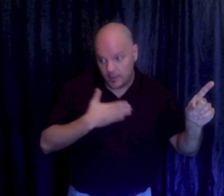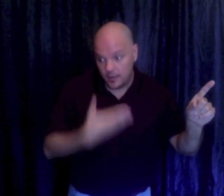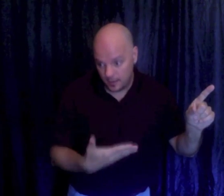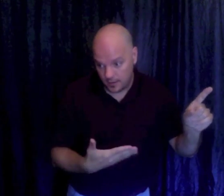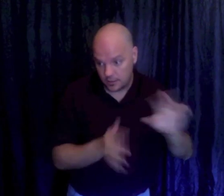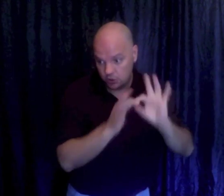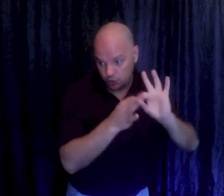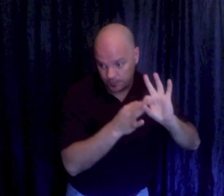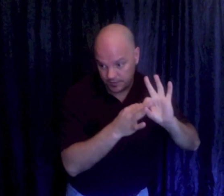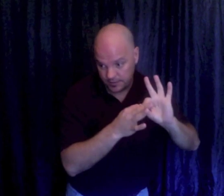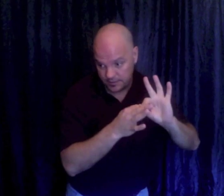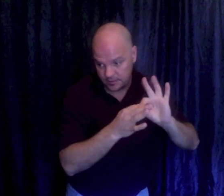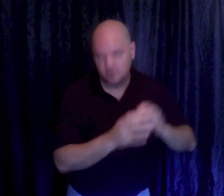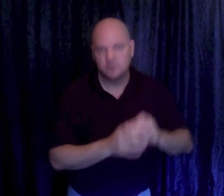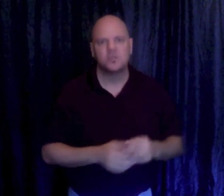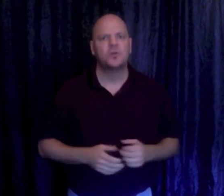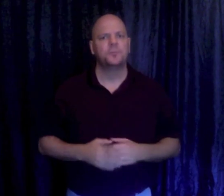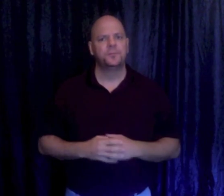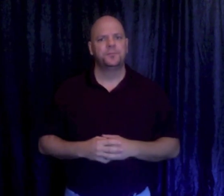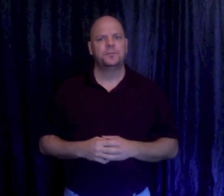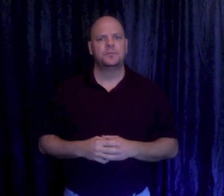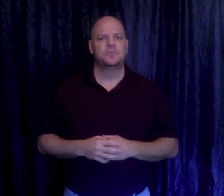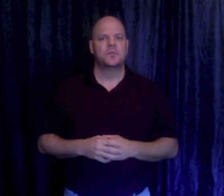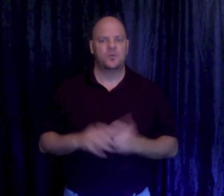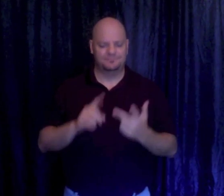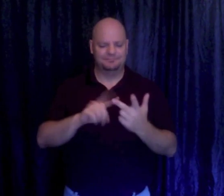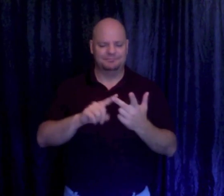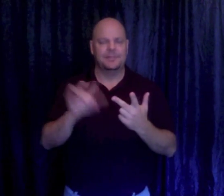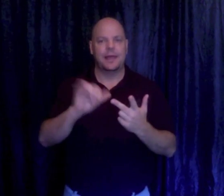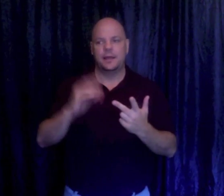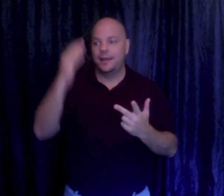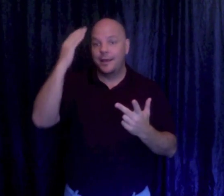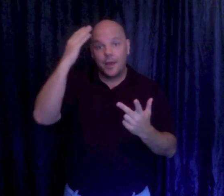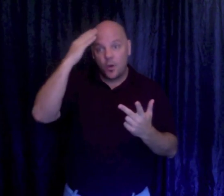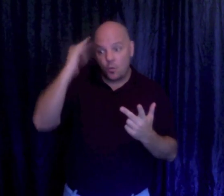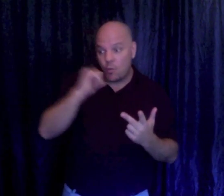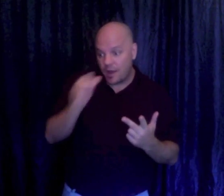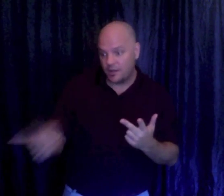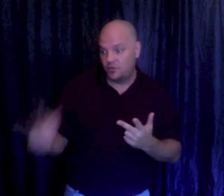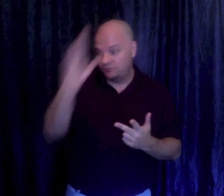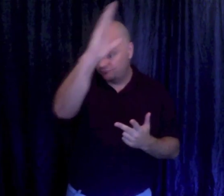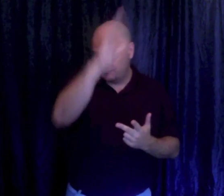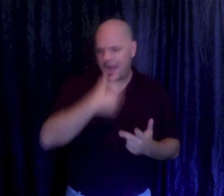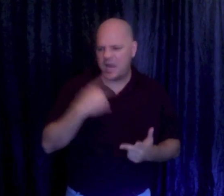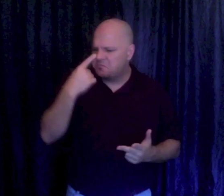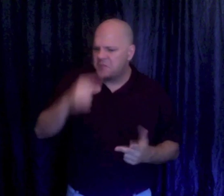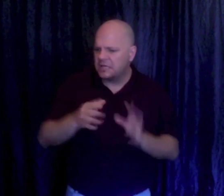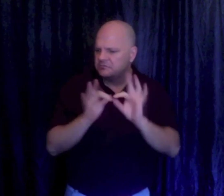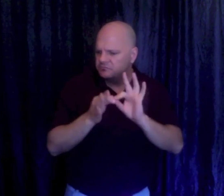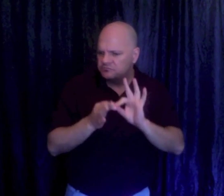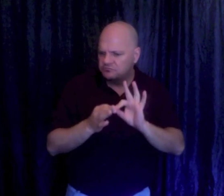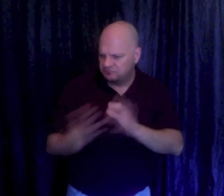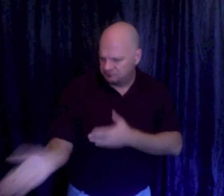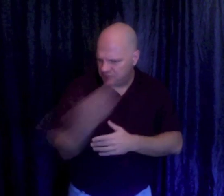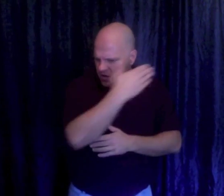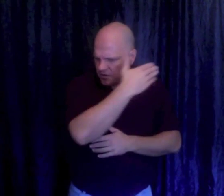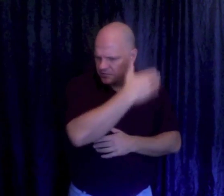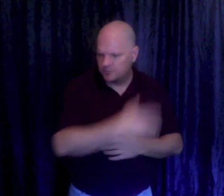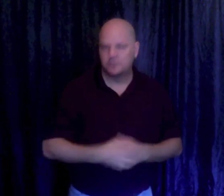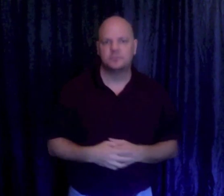interpret. So that's like, hey, why don't you can raise your hand, ask teacher, and I don't mind interpreting. So And